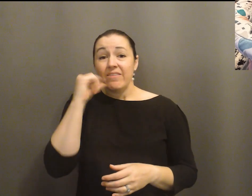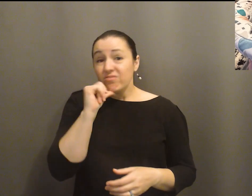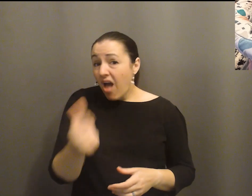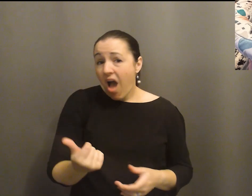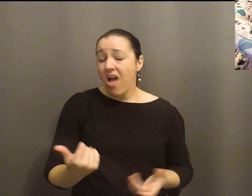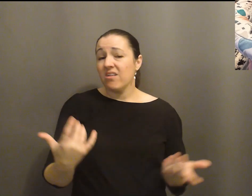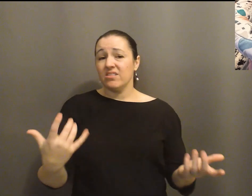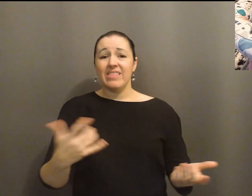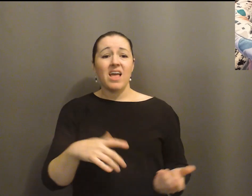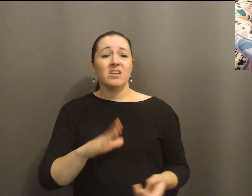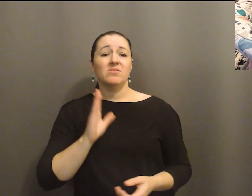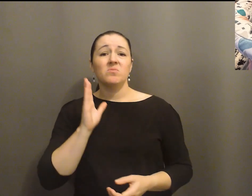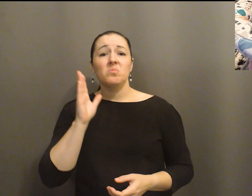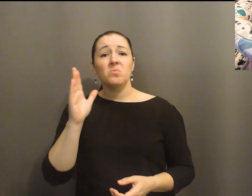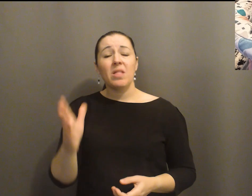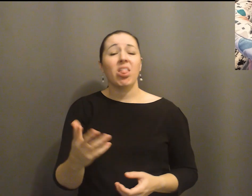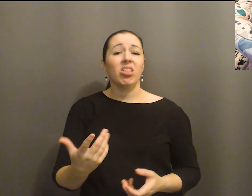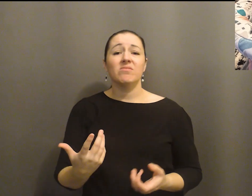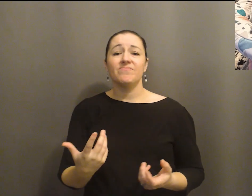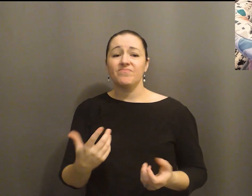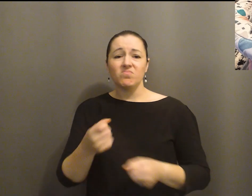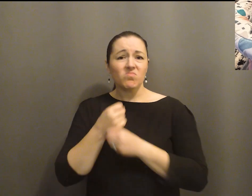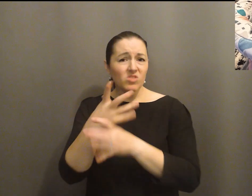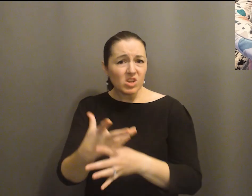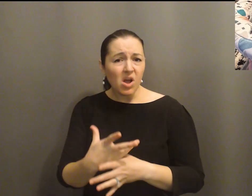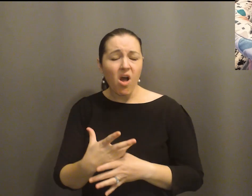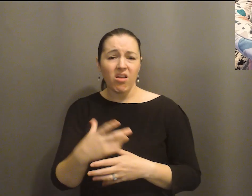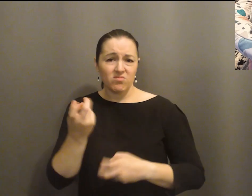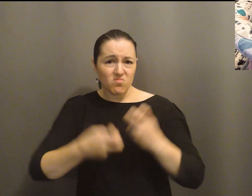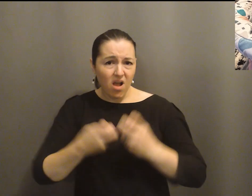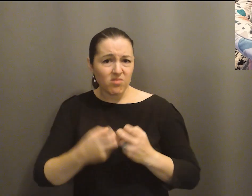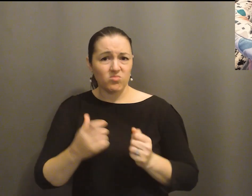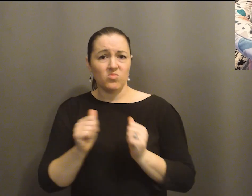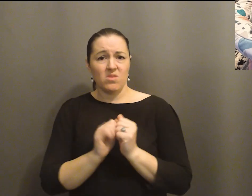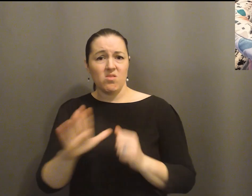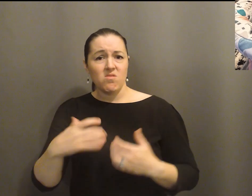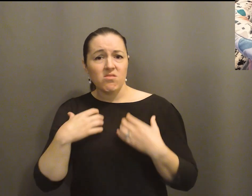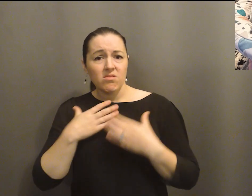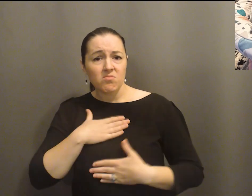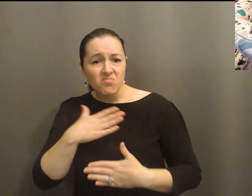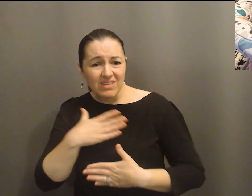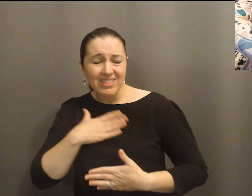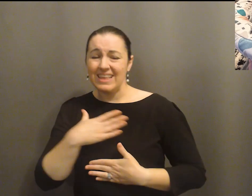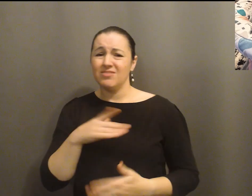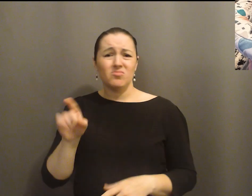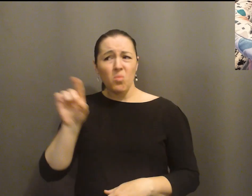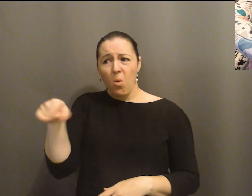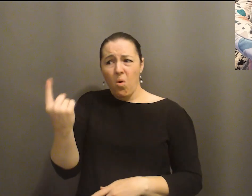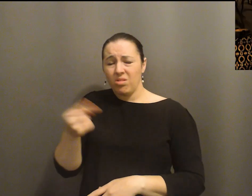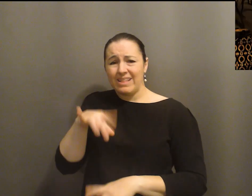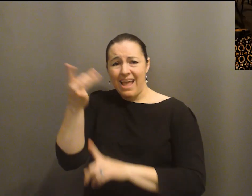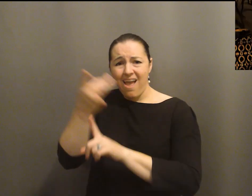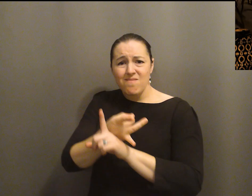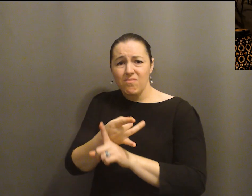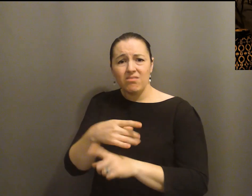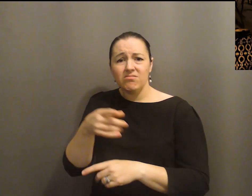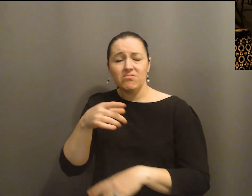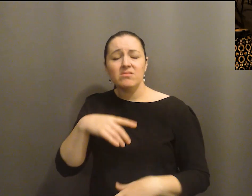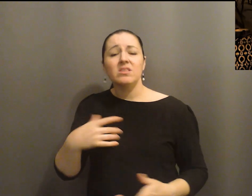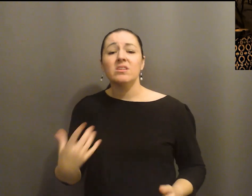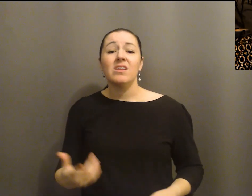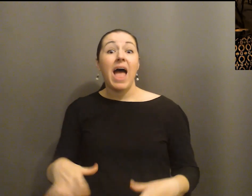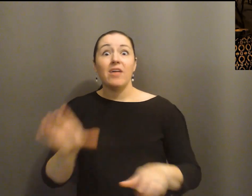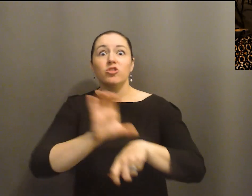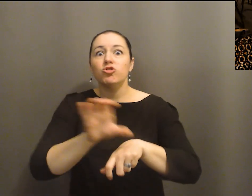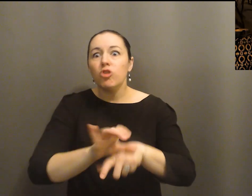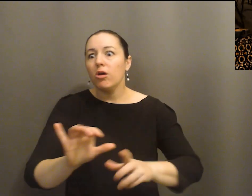aspirates it And so she's always She's had a rattle In her lungs now For about six months Of her life And she's only Eight months old In the midst of all this